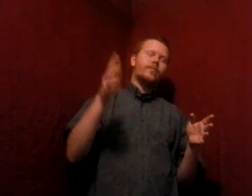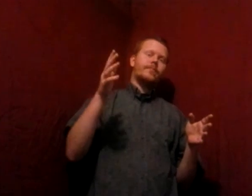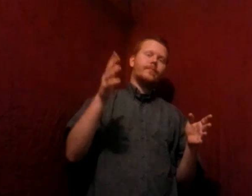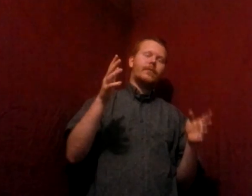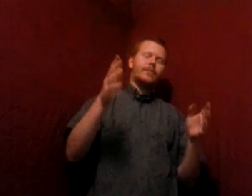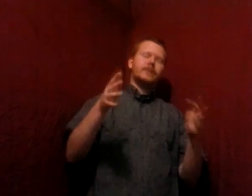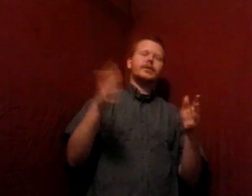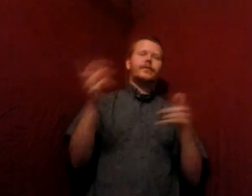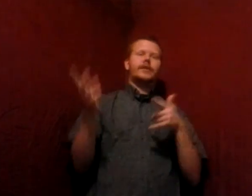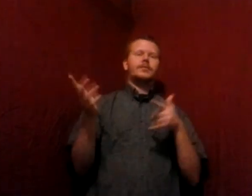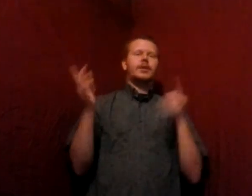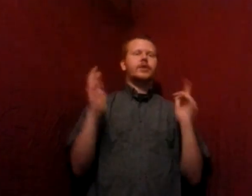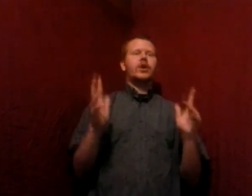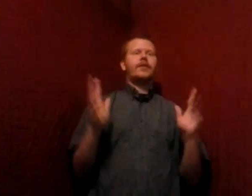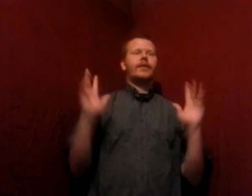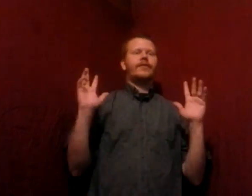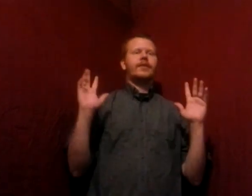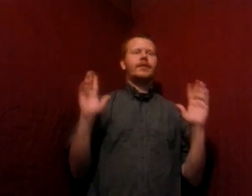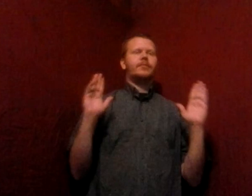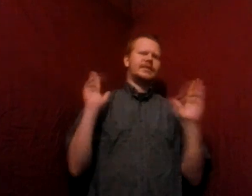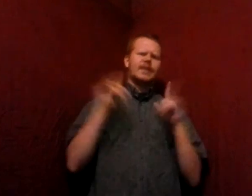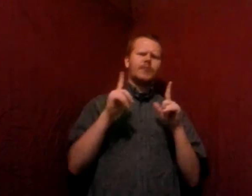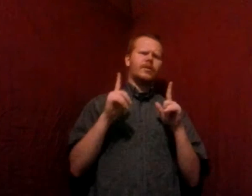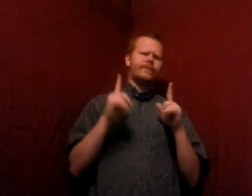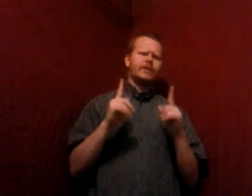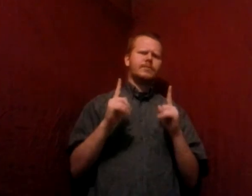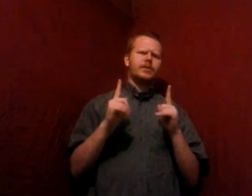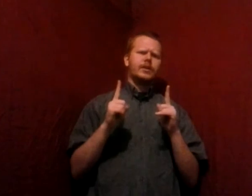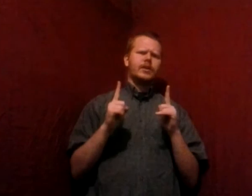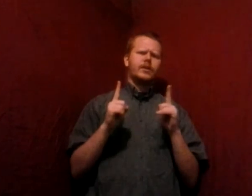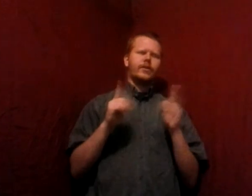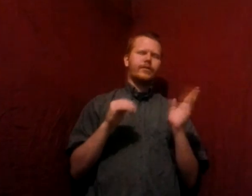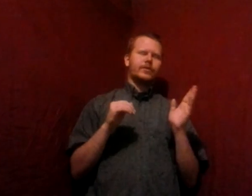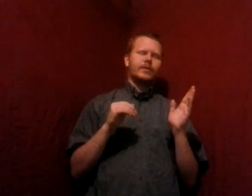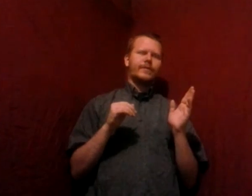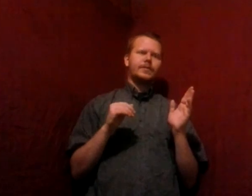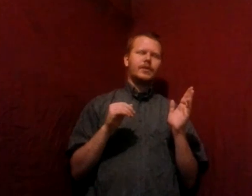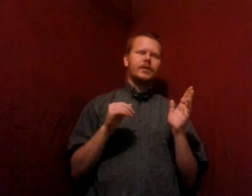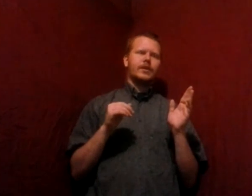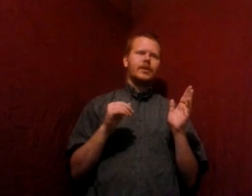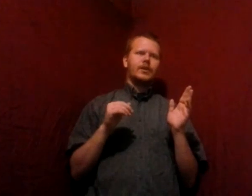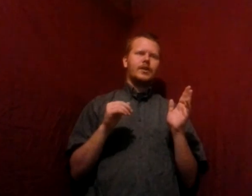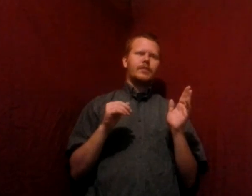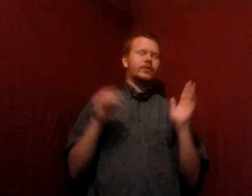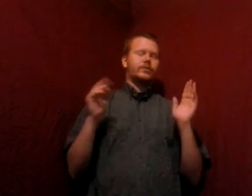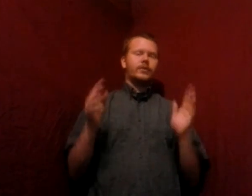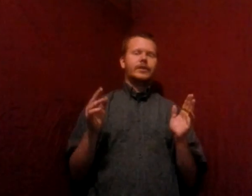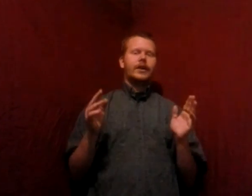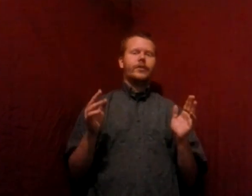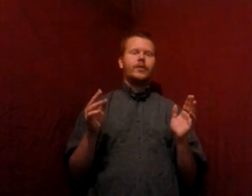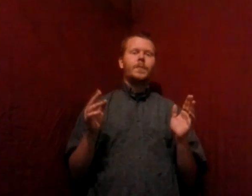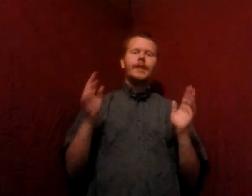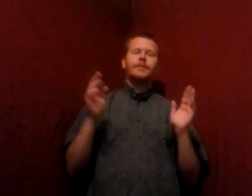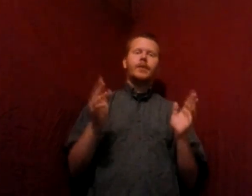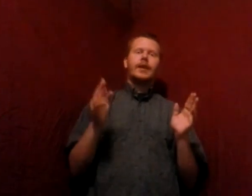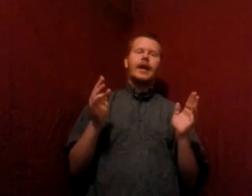you i'm gonna put this on facebook i'm sorry if i didn't put the second one on facebook or the first one on facebook but was just really tired if you want an